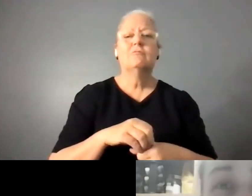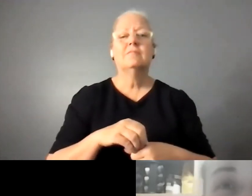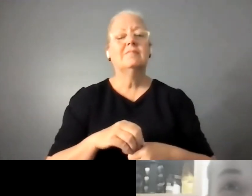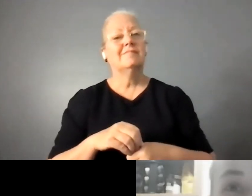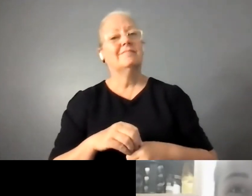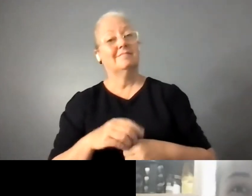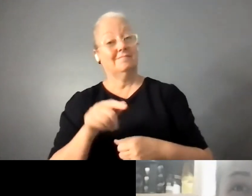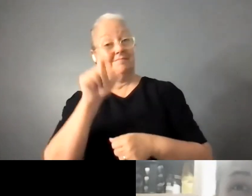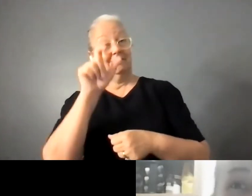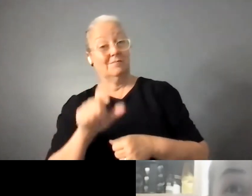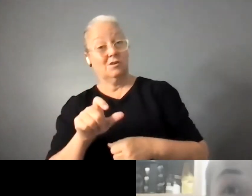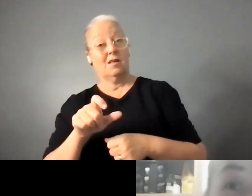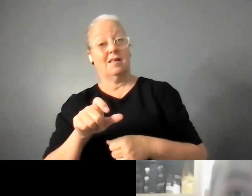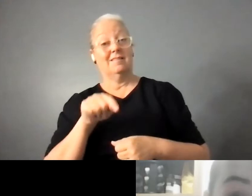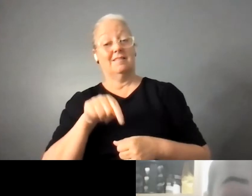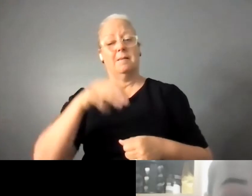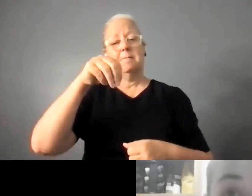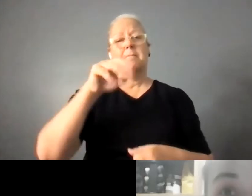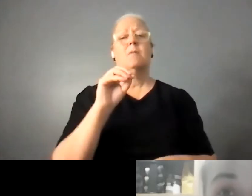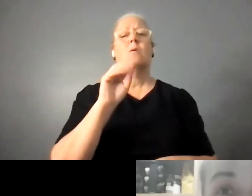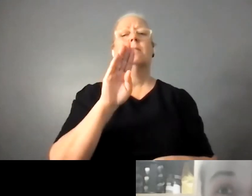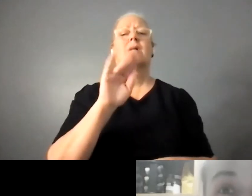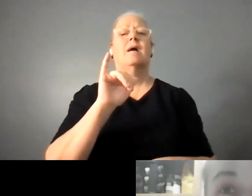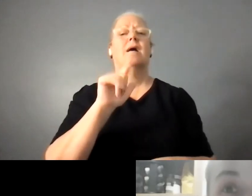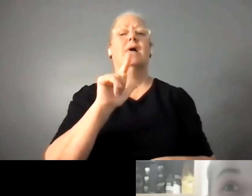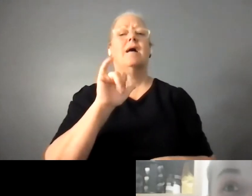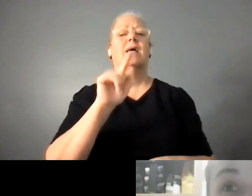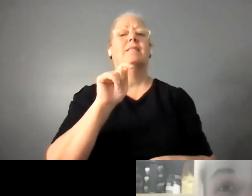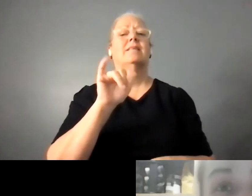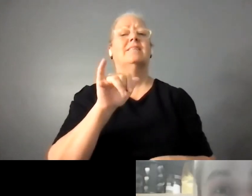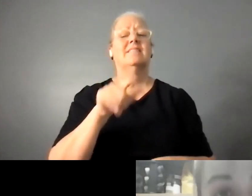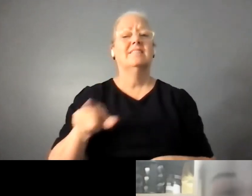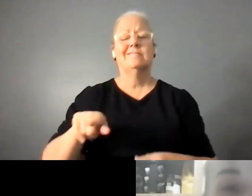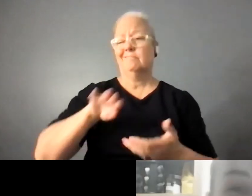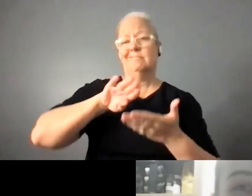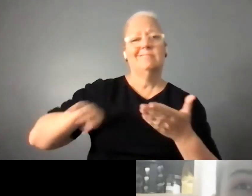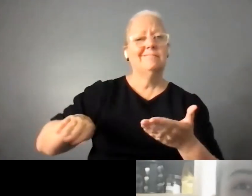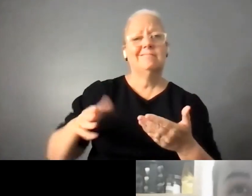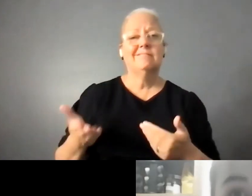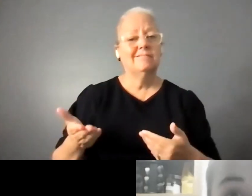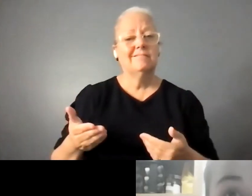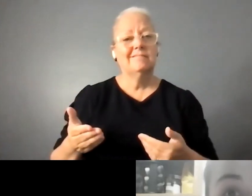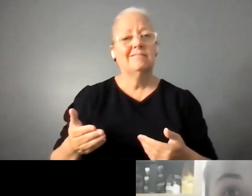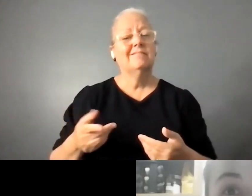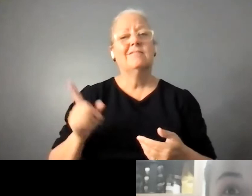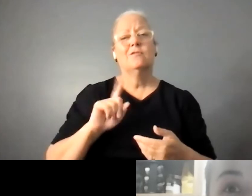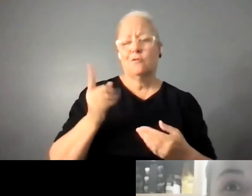personal mobility is often denied precisely because young people are not able to receive appropriate